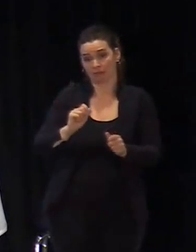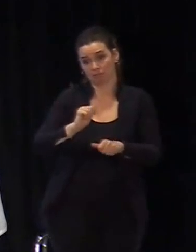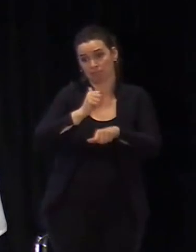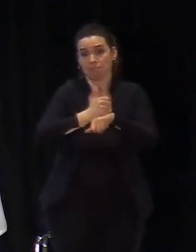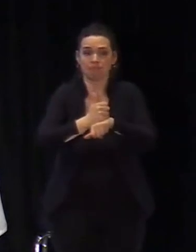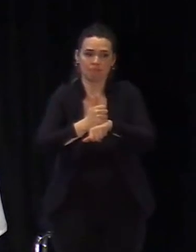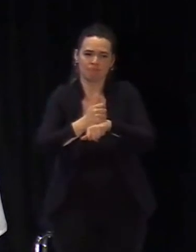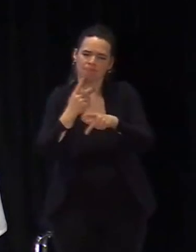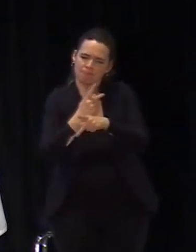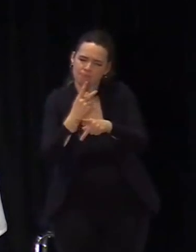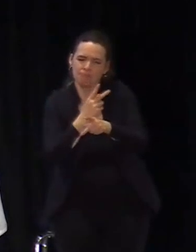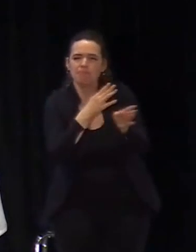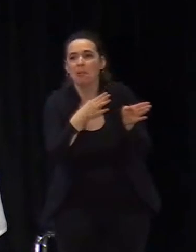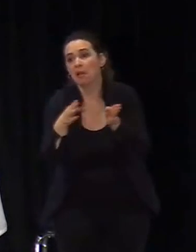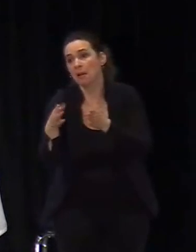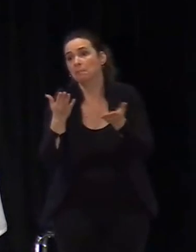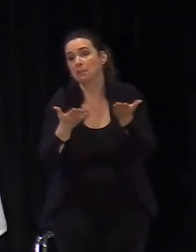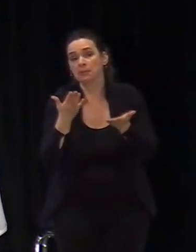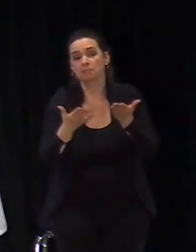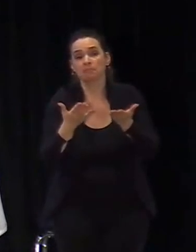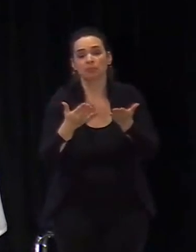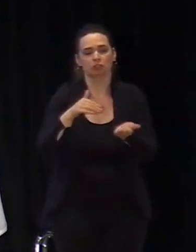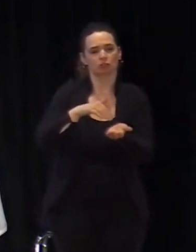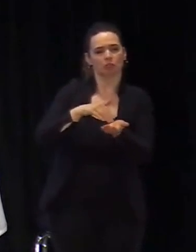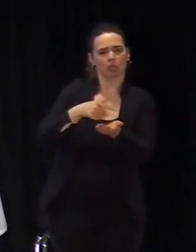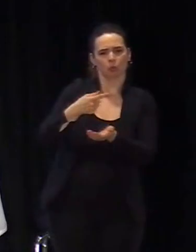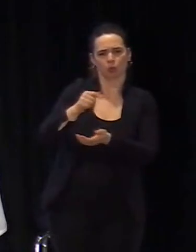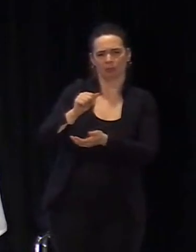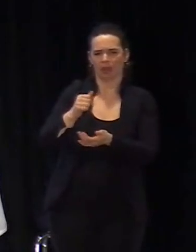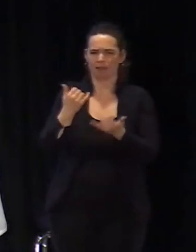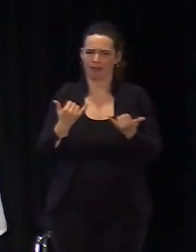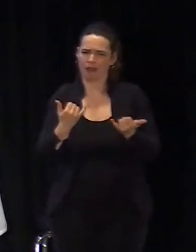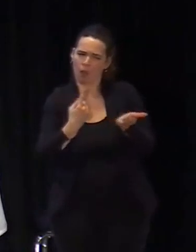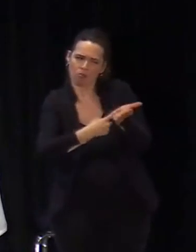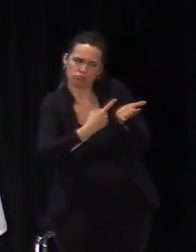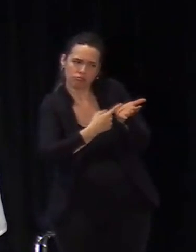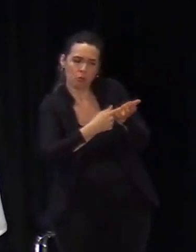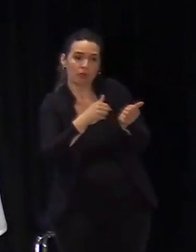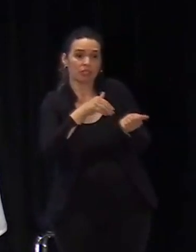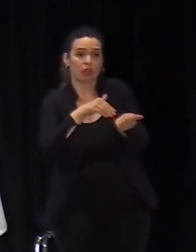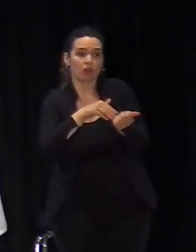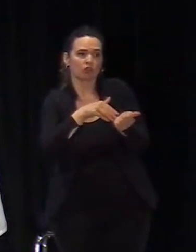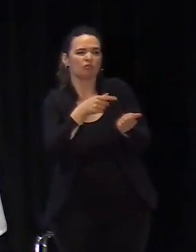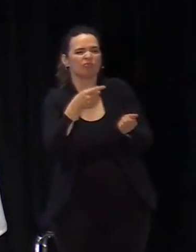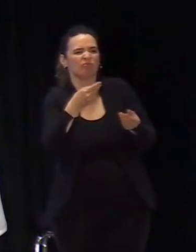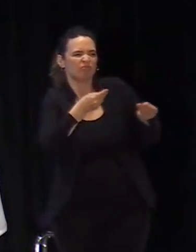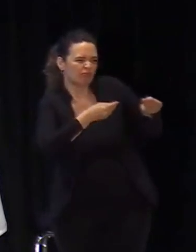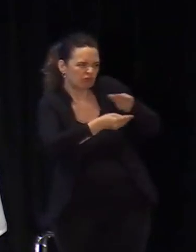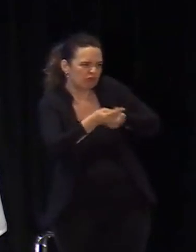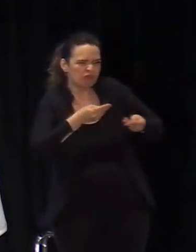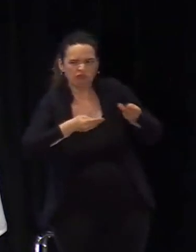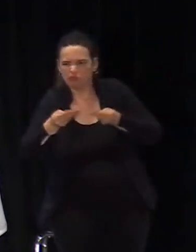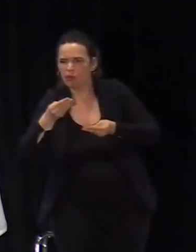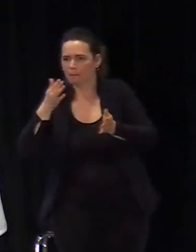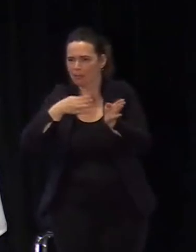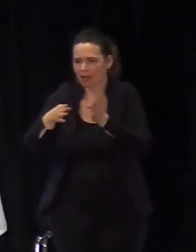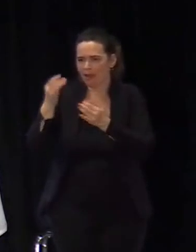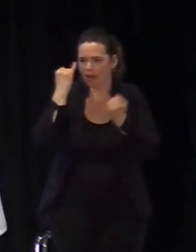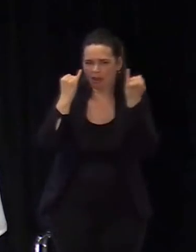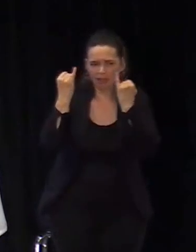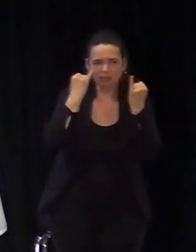out. Dr. Gupta has been having some conversations. She needs to tell us what she thinks the best way to do it. But again, it depends on